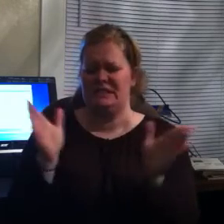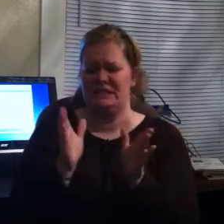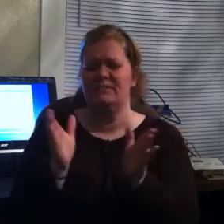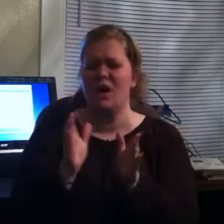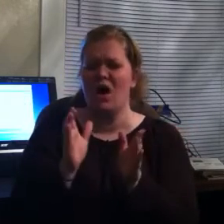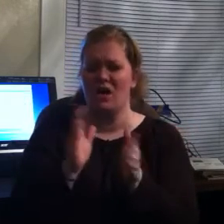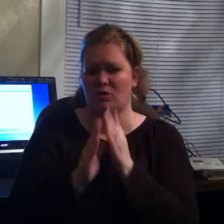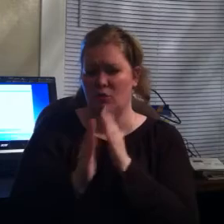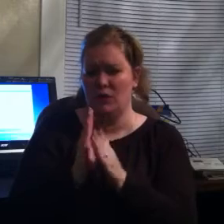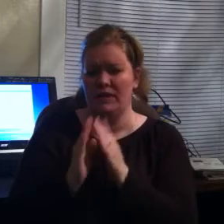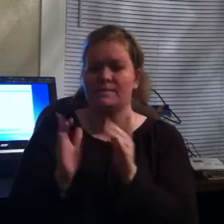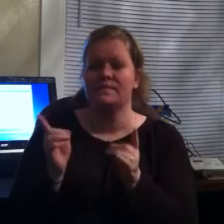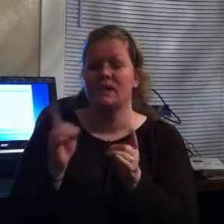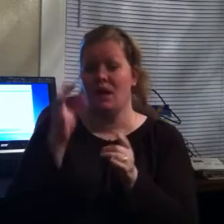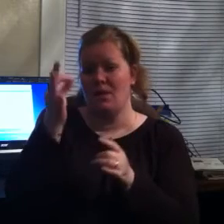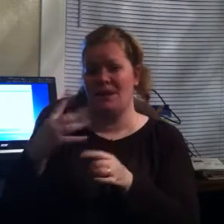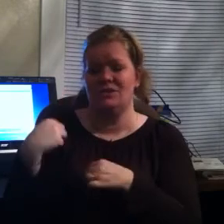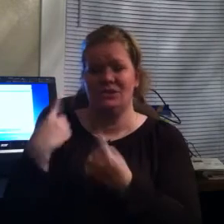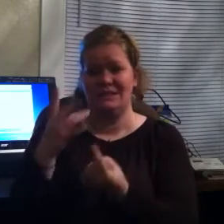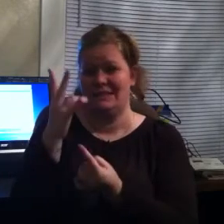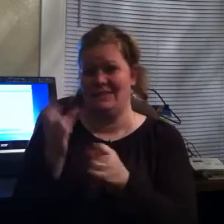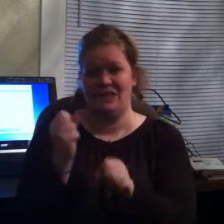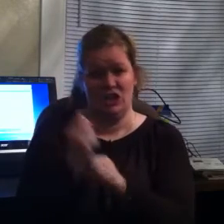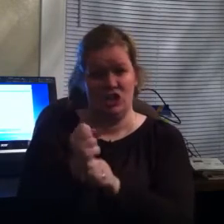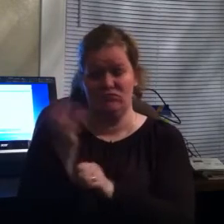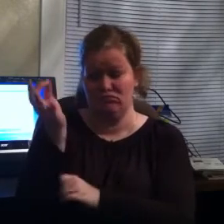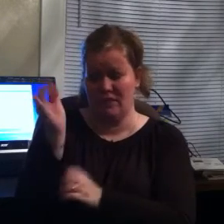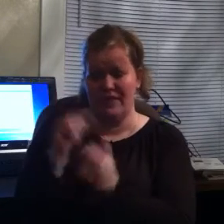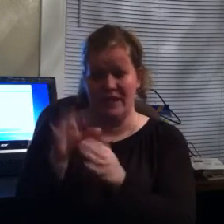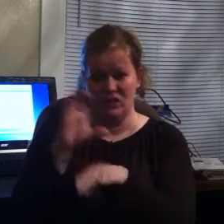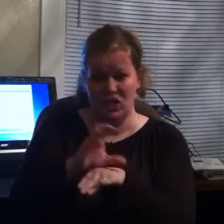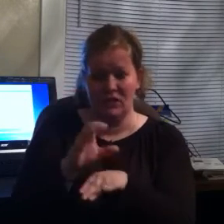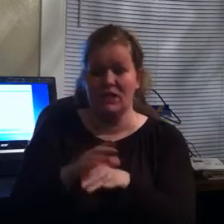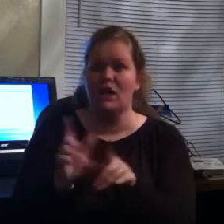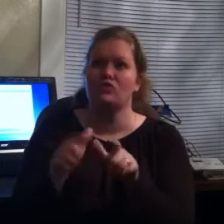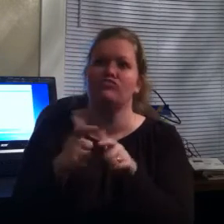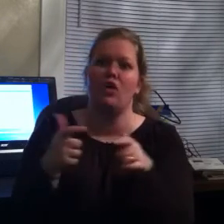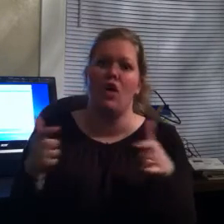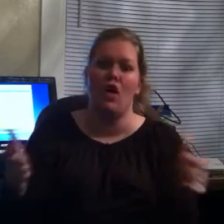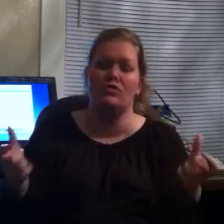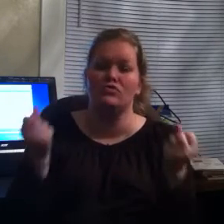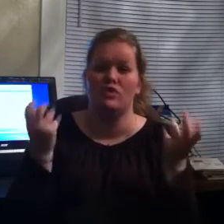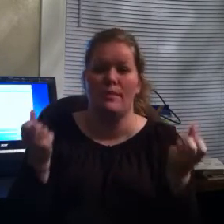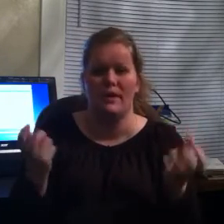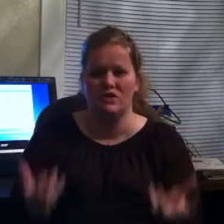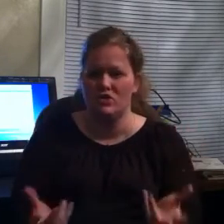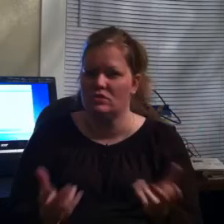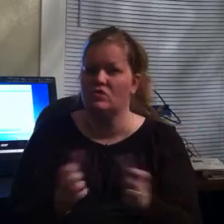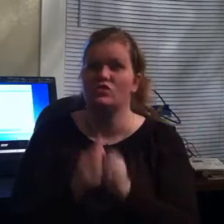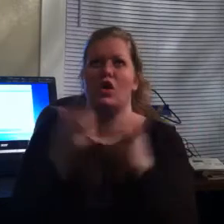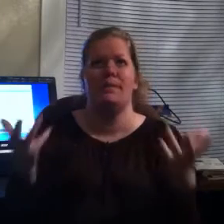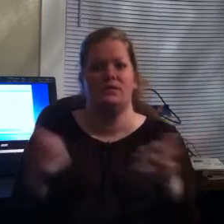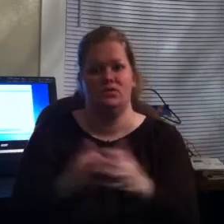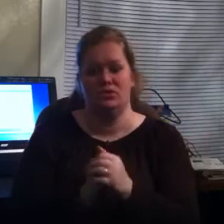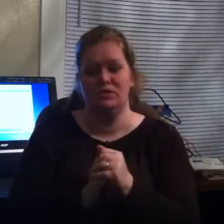community. The pastor had been there 7 years, and it had, in those 7 years, had grown tremendously. Tremendously.